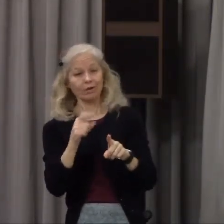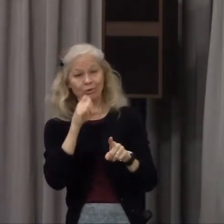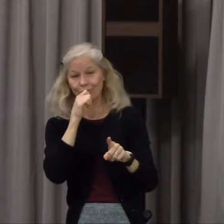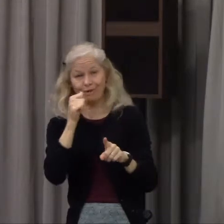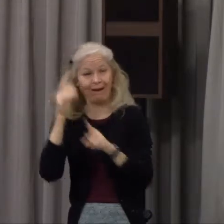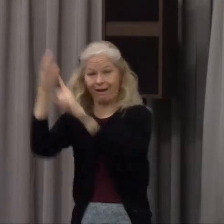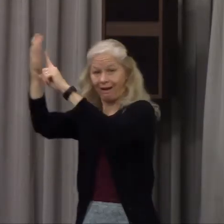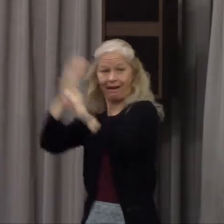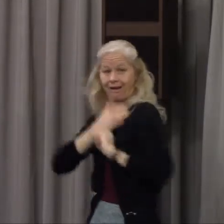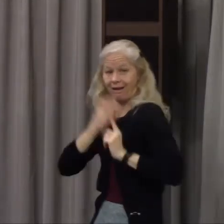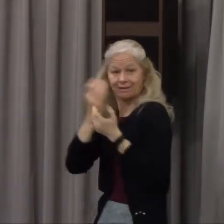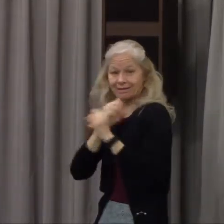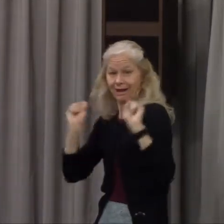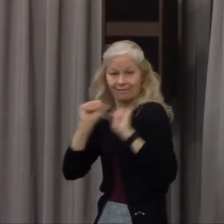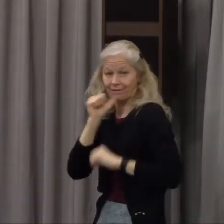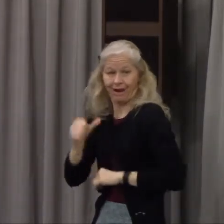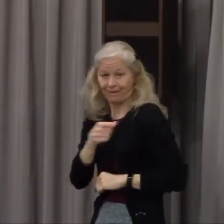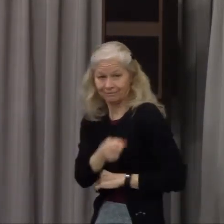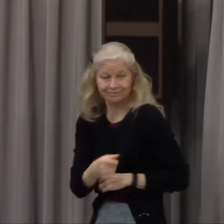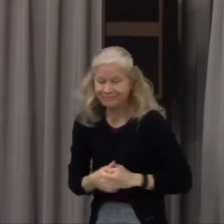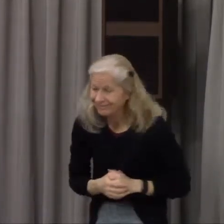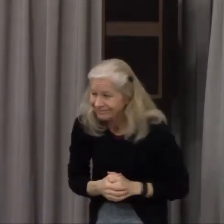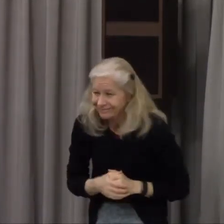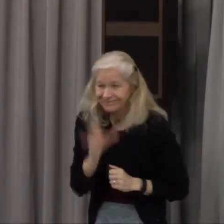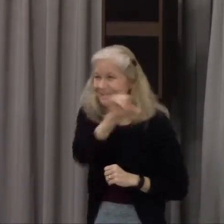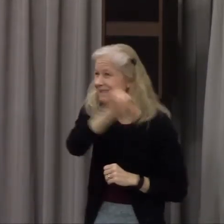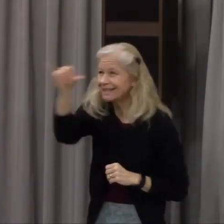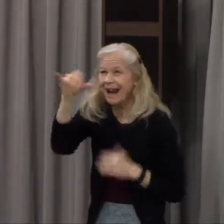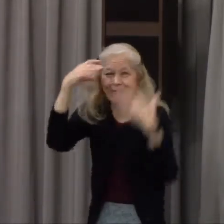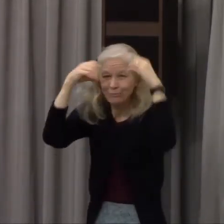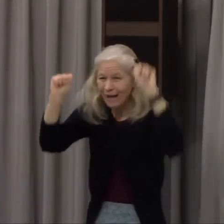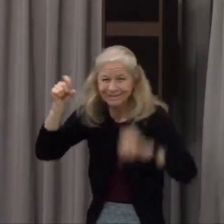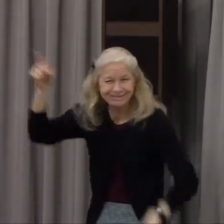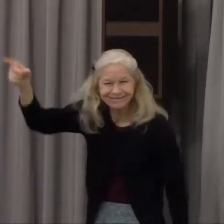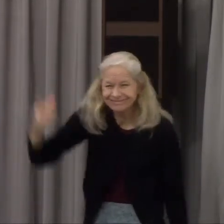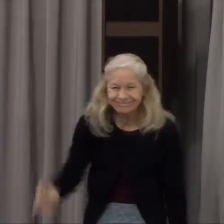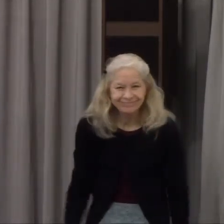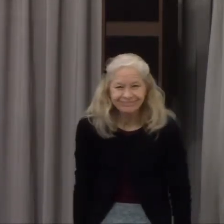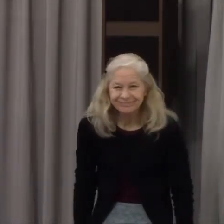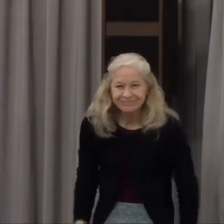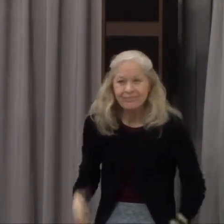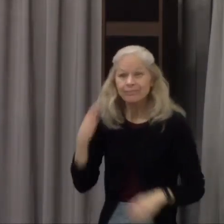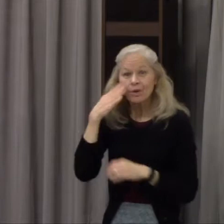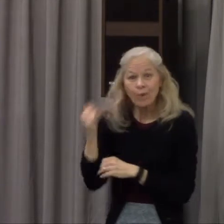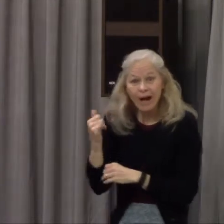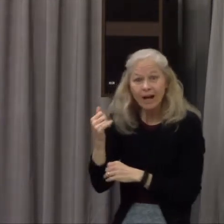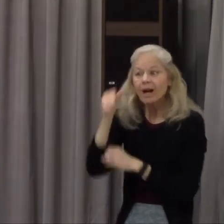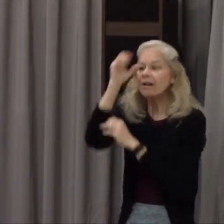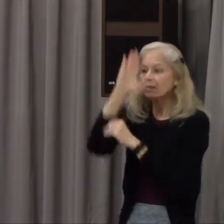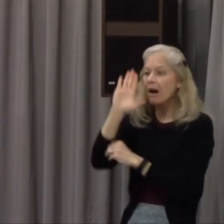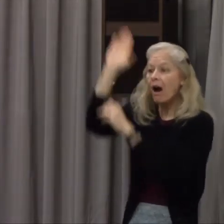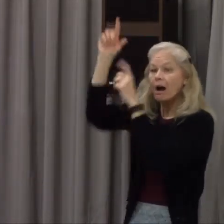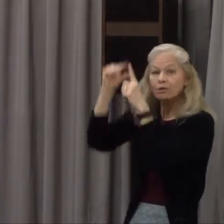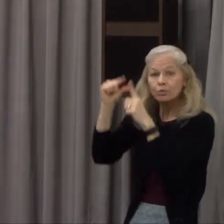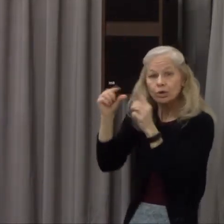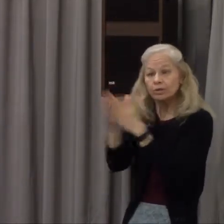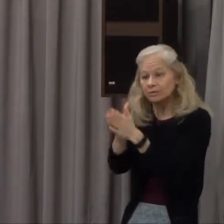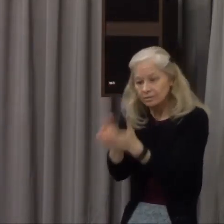sword. And he opens that up. And he shows us that. Peter and the apostles were preaching in the temple.